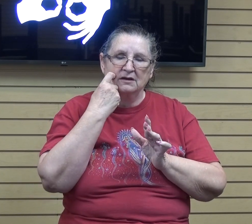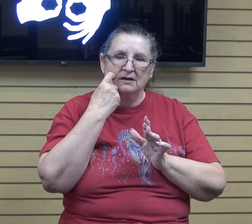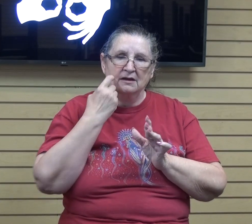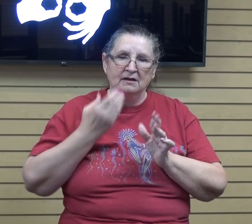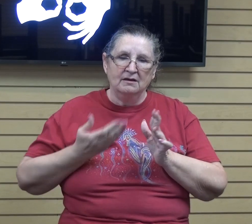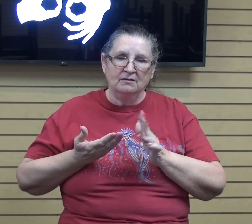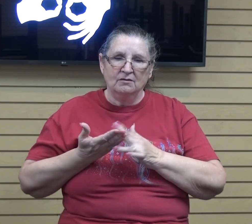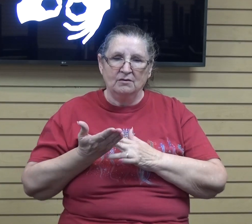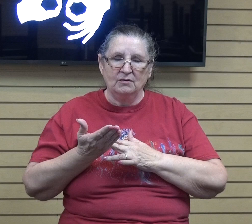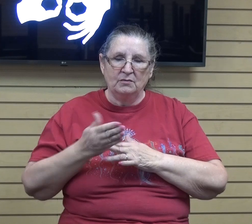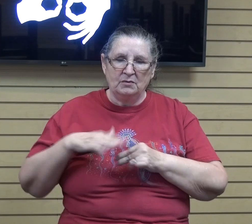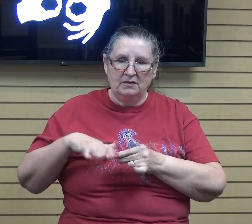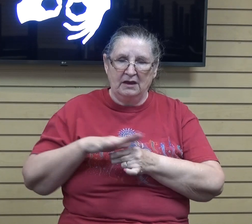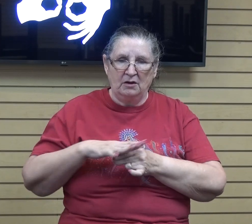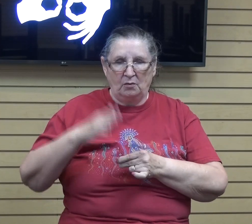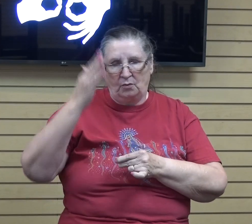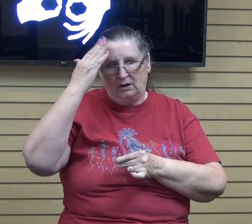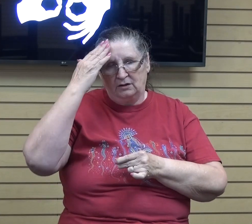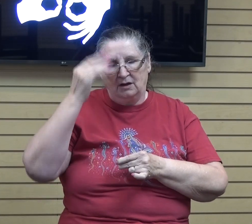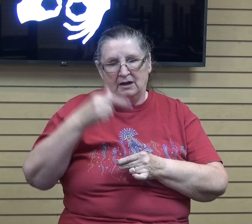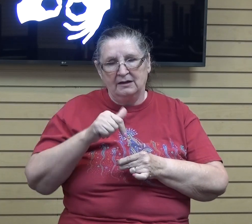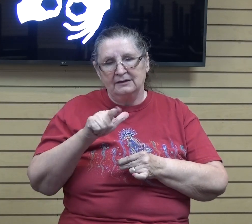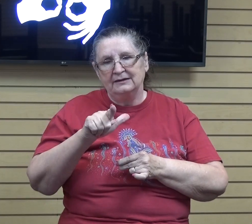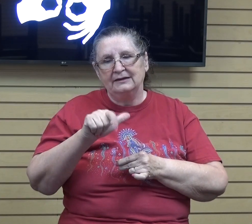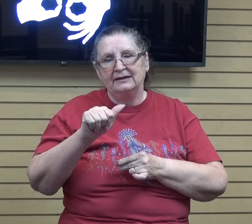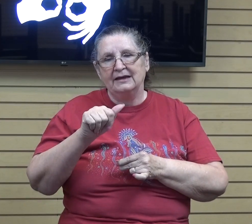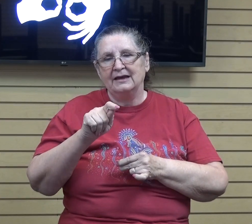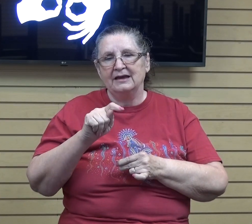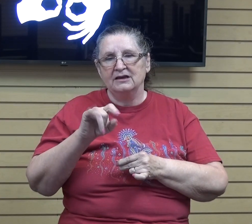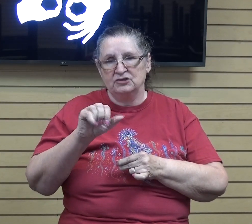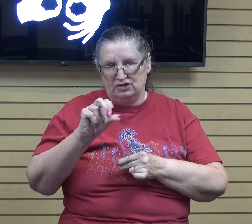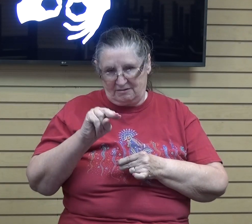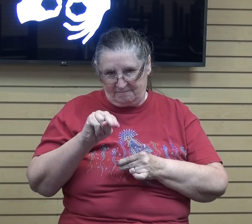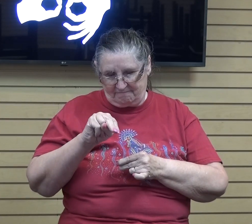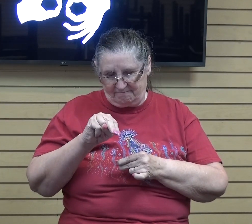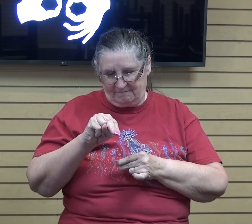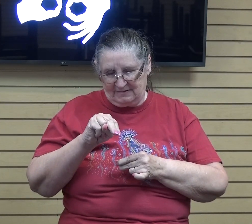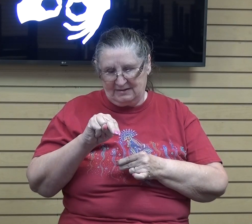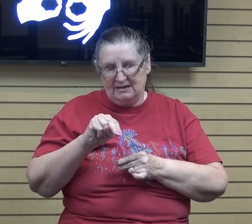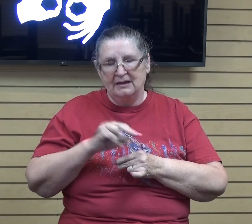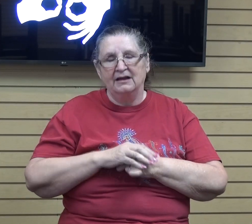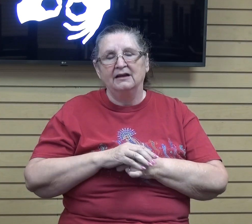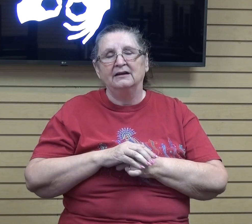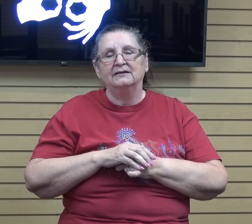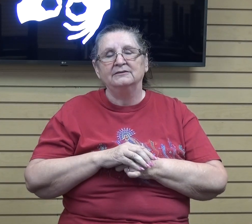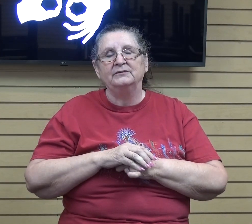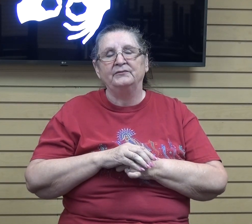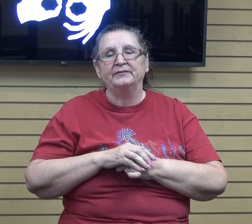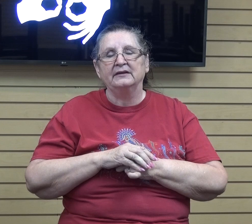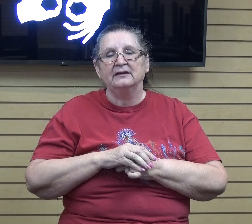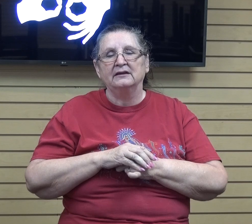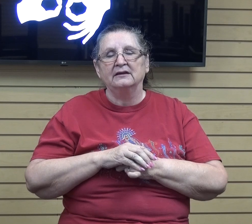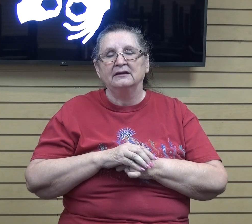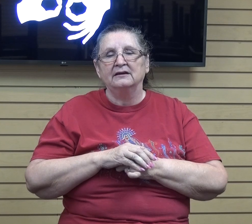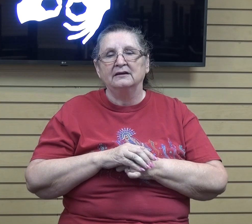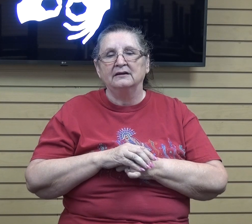the region that we know as Galatia in our Bibles. And as he went town by